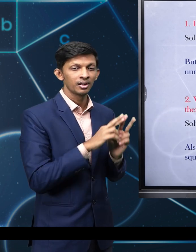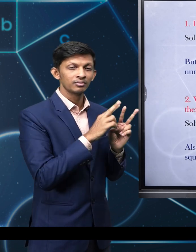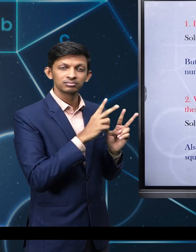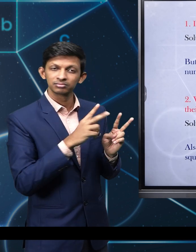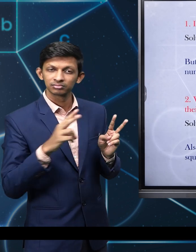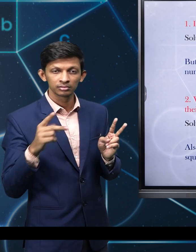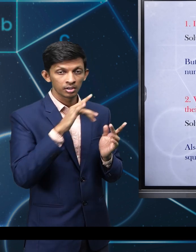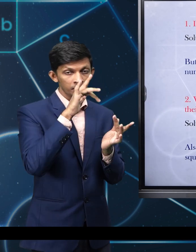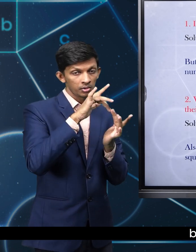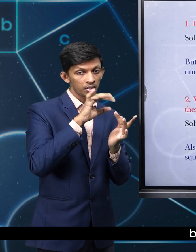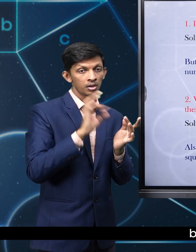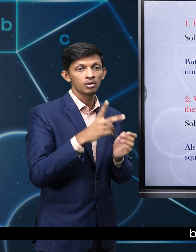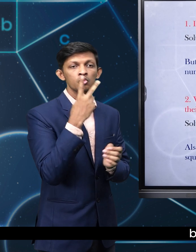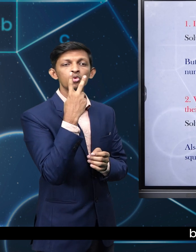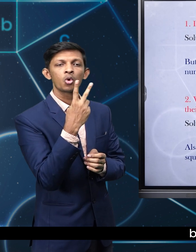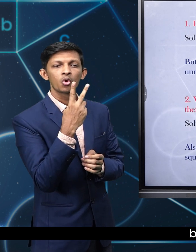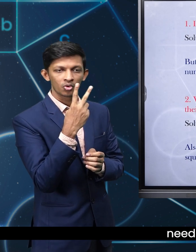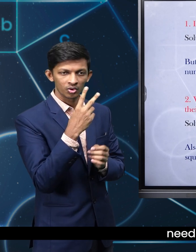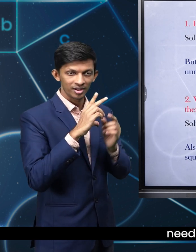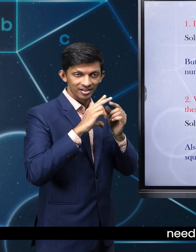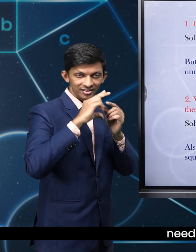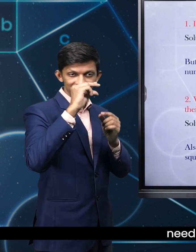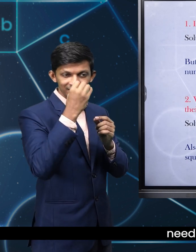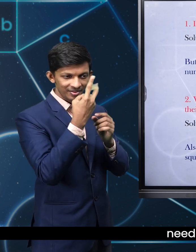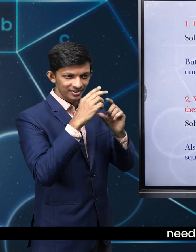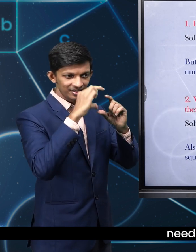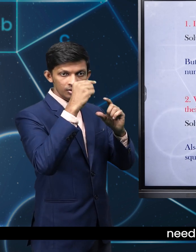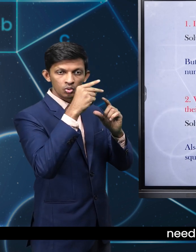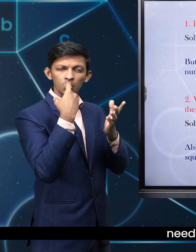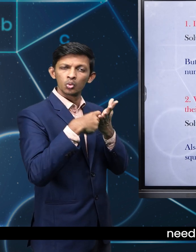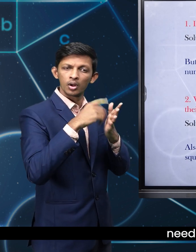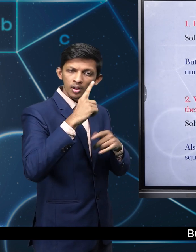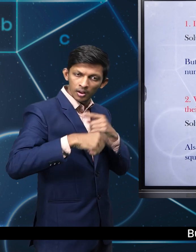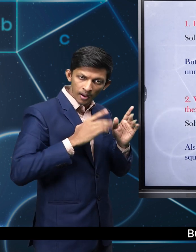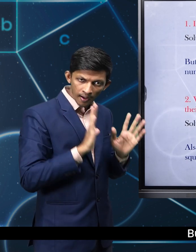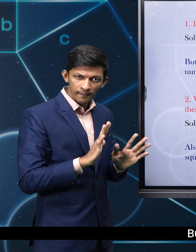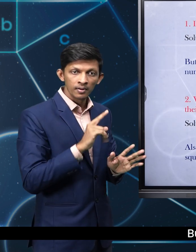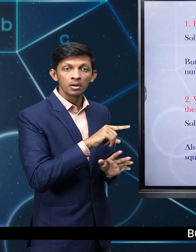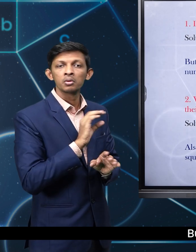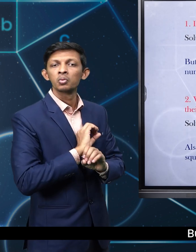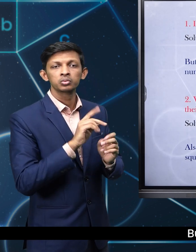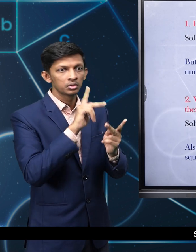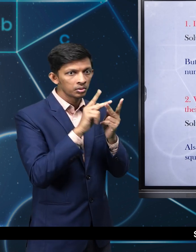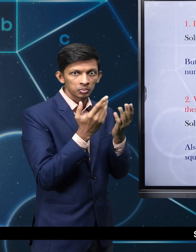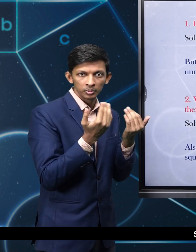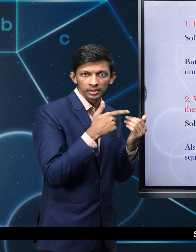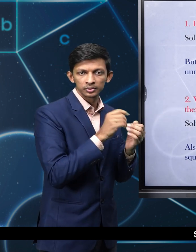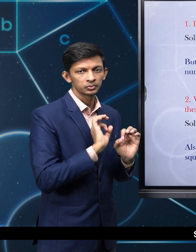Also, the difference between two perfect squares need not be always a perfect square, but the product of two perfect squares is a perfect